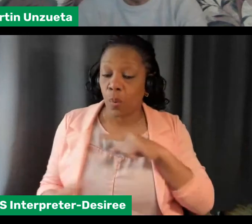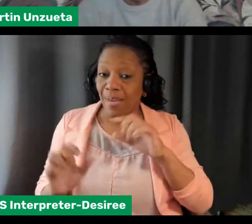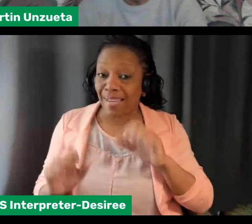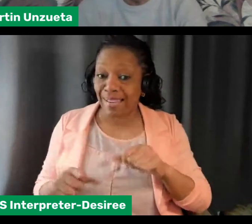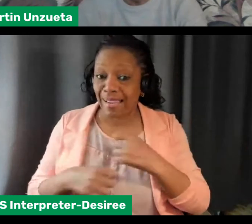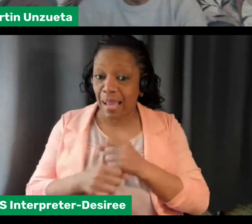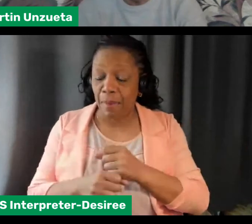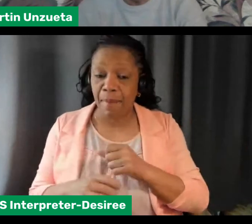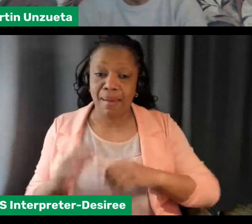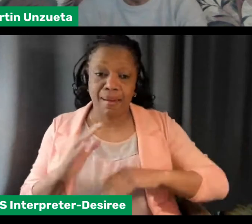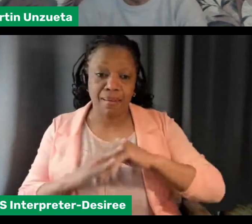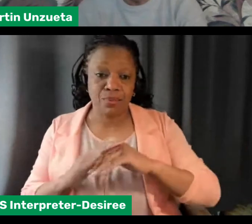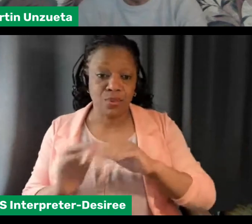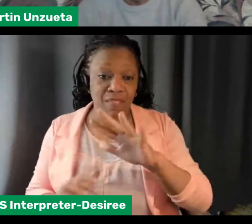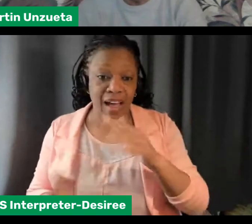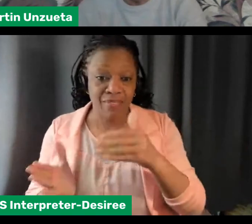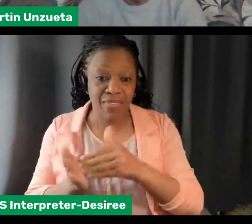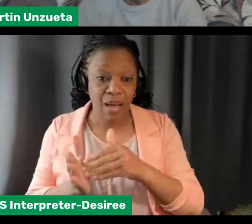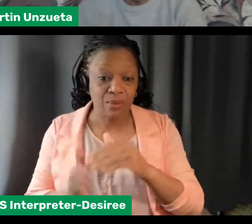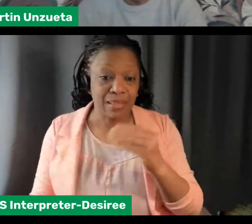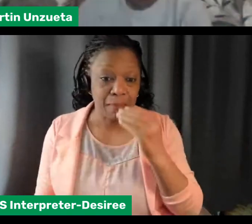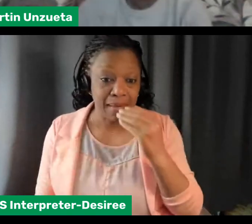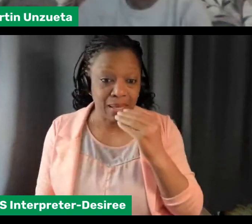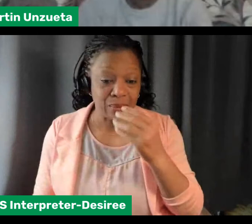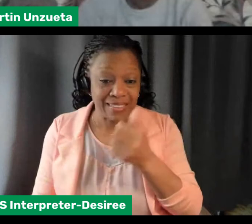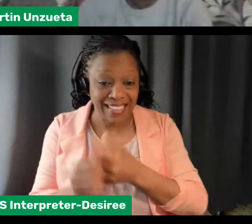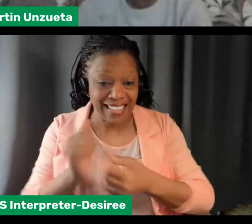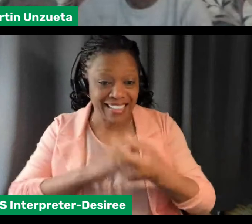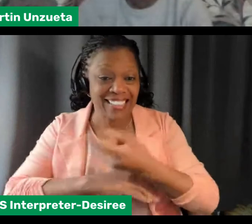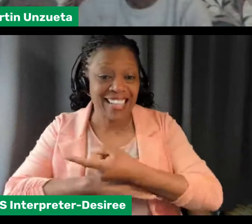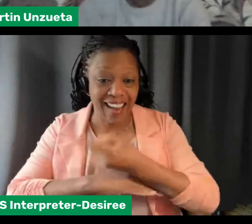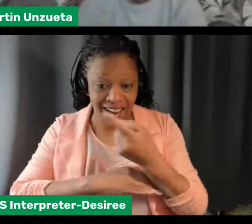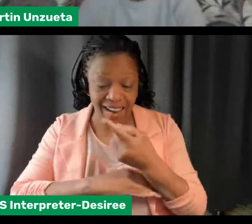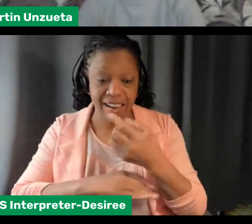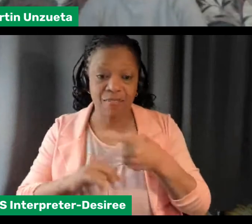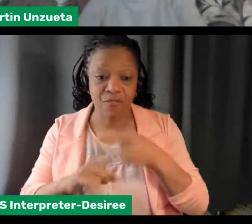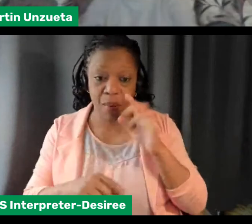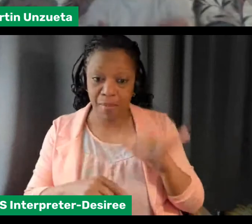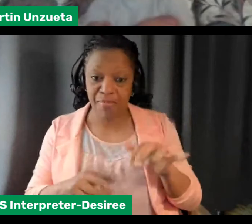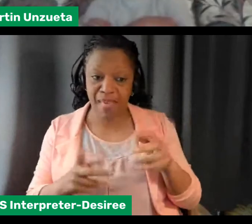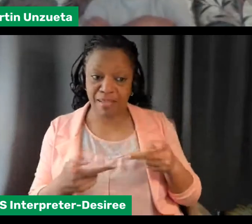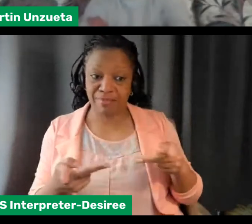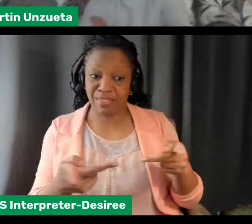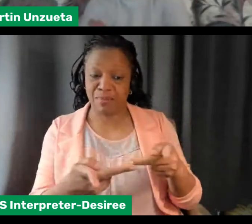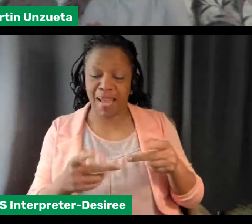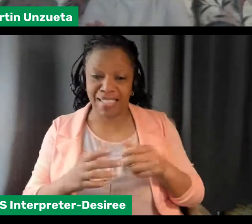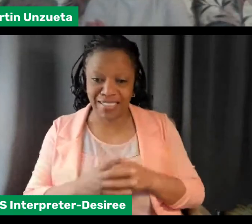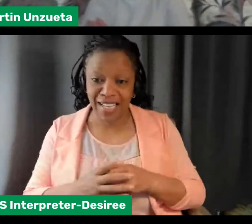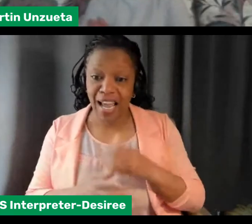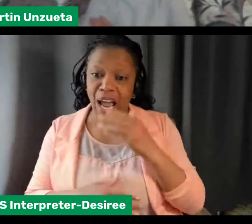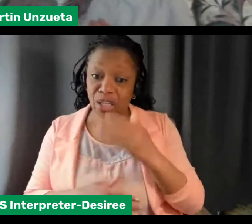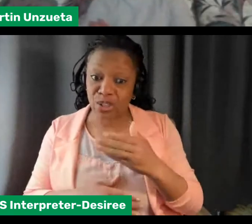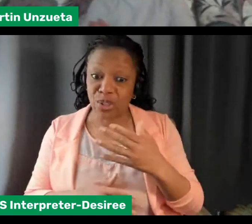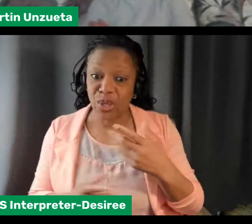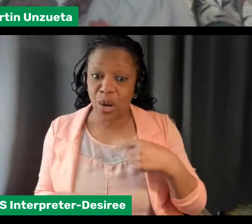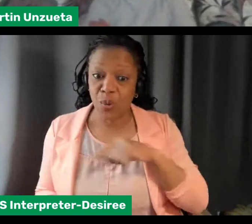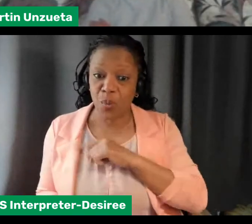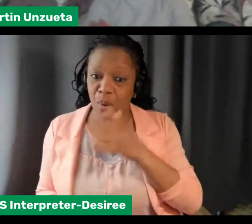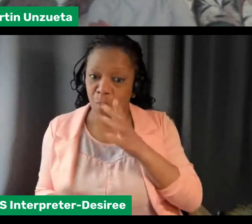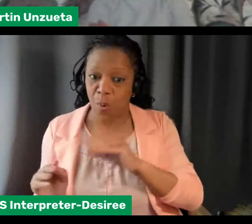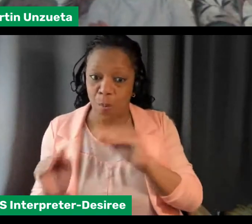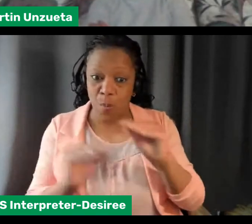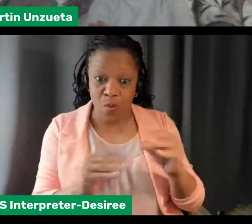day out of that space. And it's good that we're moving there now because we just got